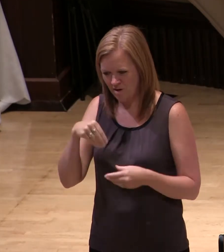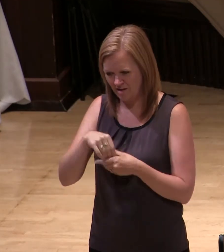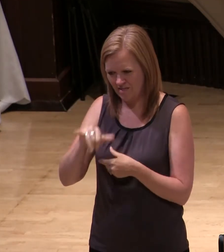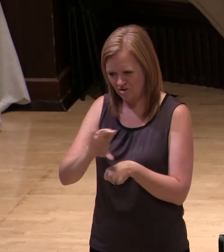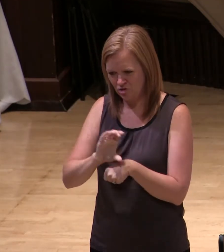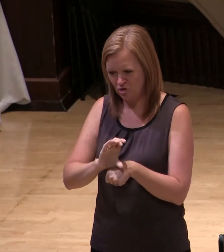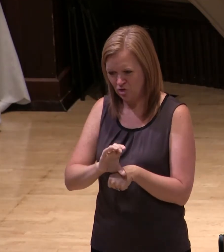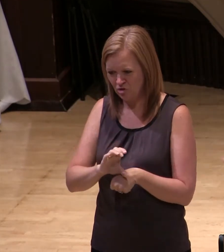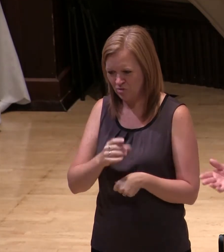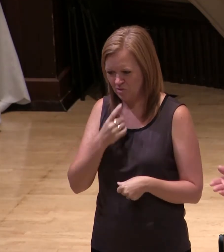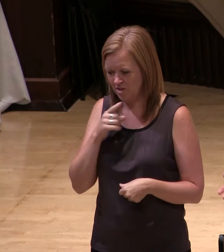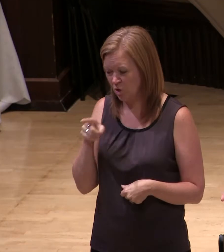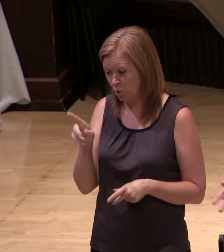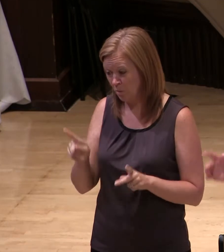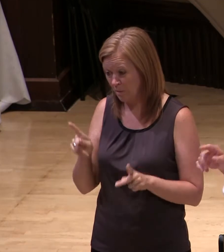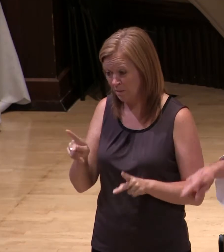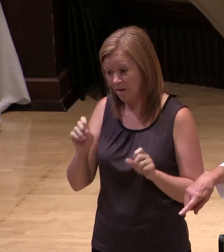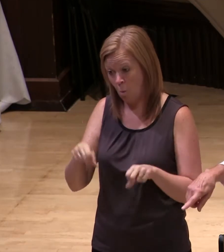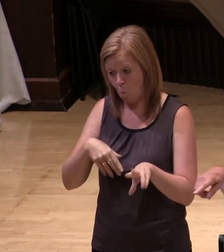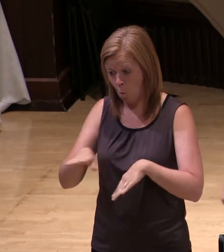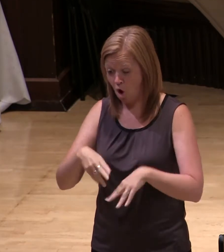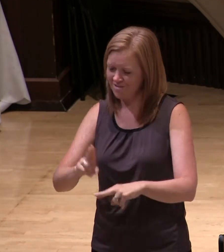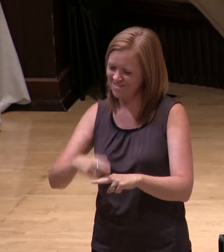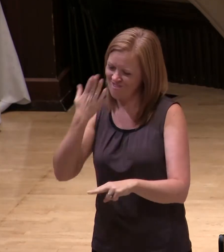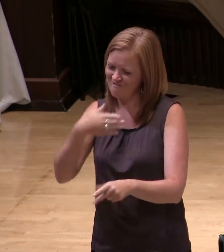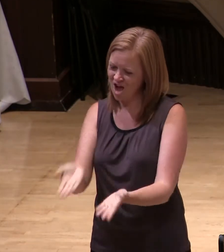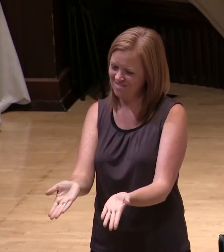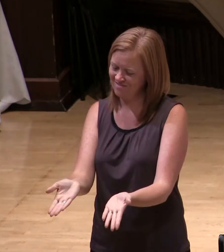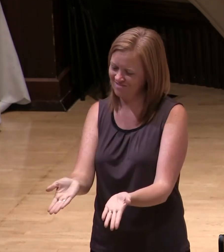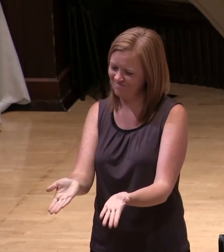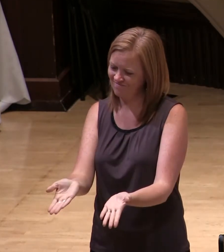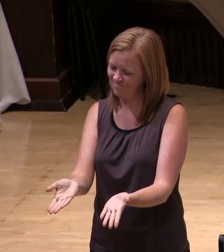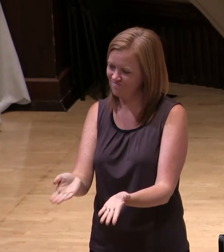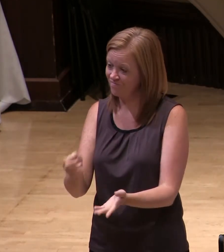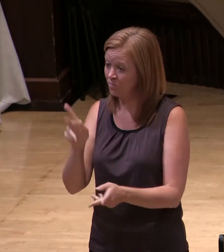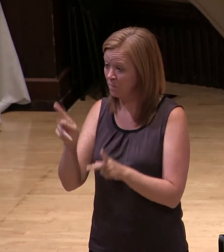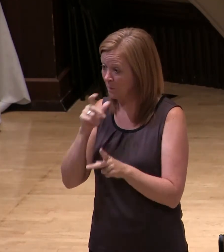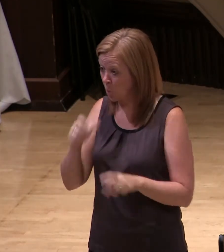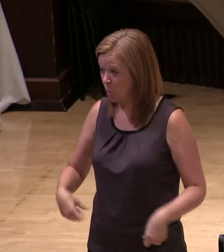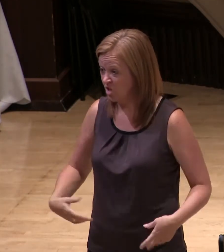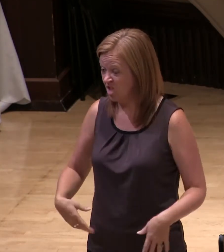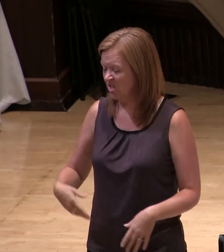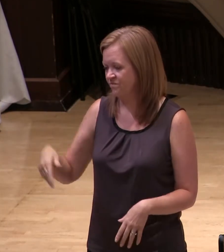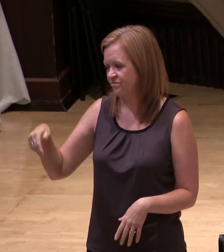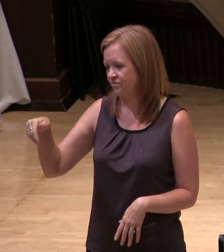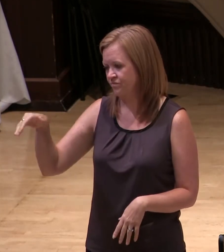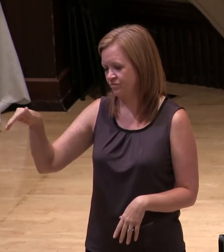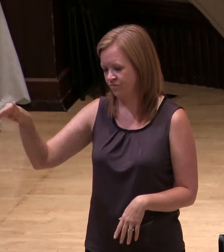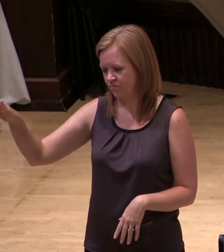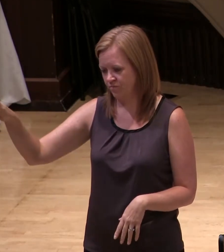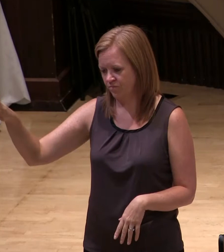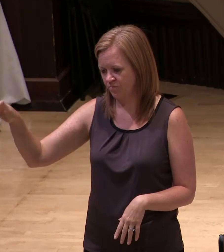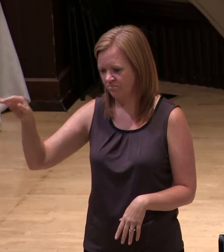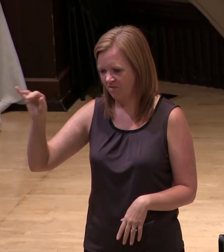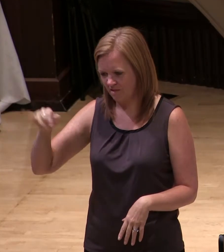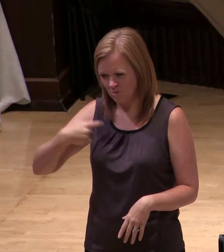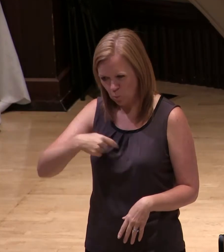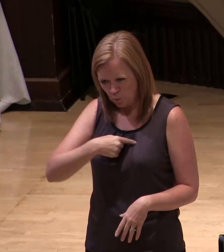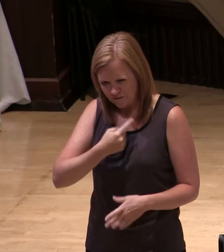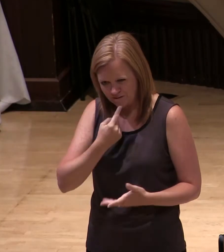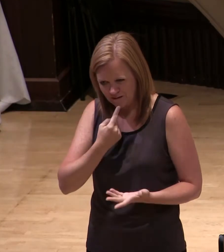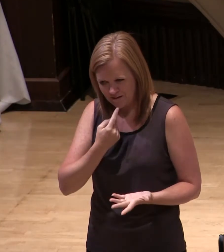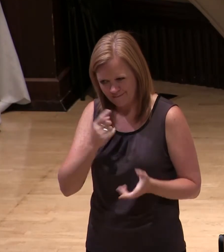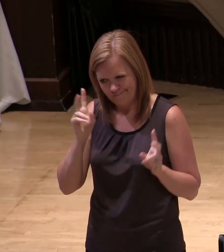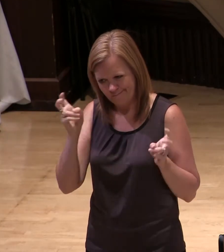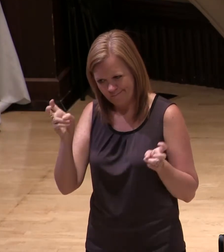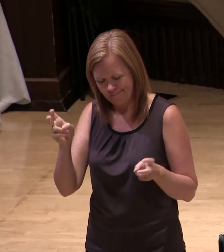accessible, you people who can walk, you can sit right here in the pews. And you people in the wheelchairs, you can stay outside.